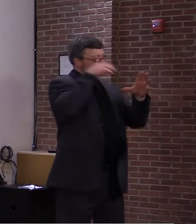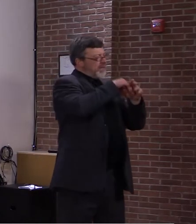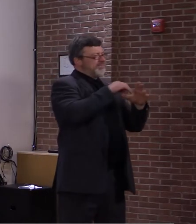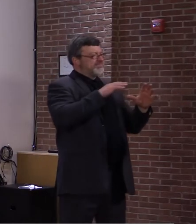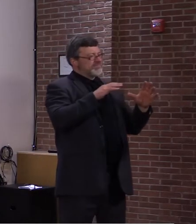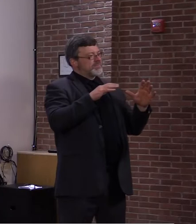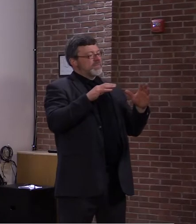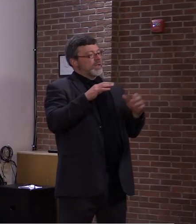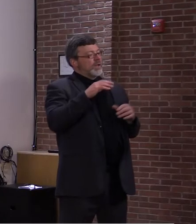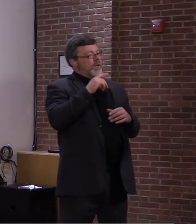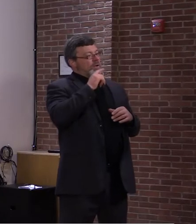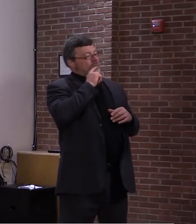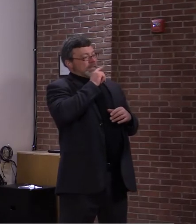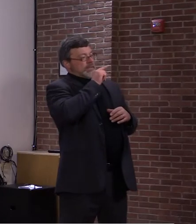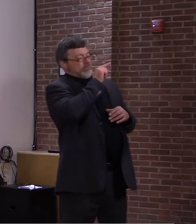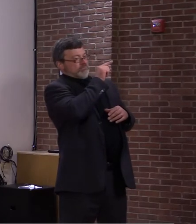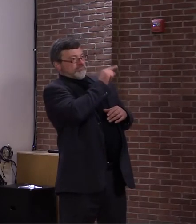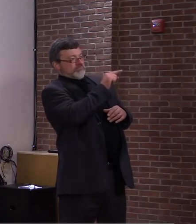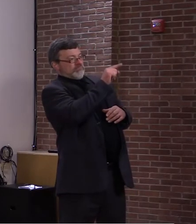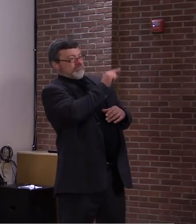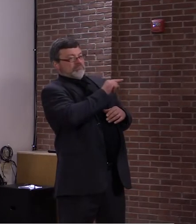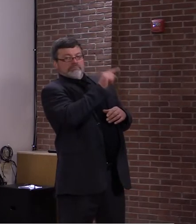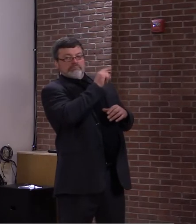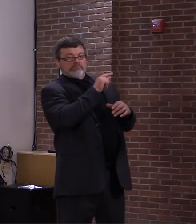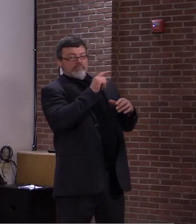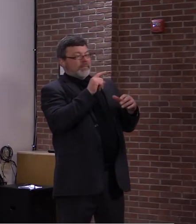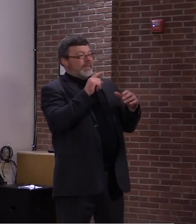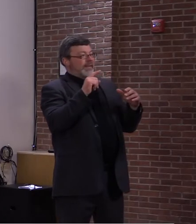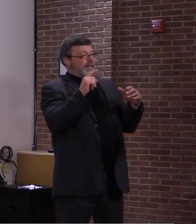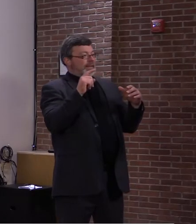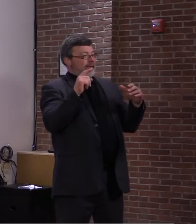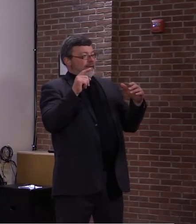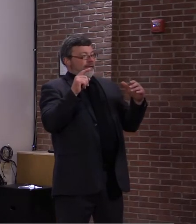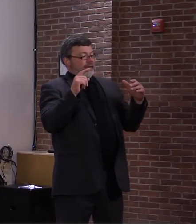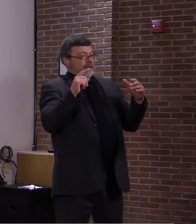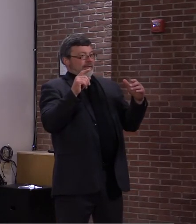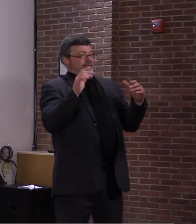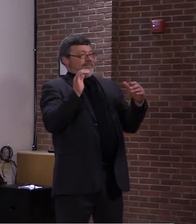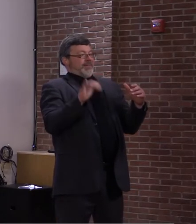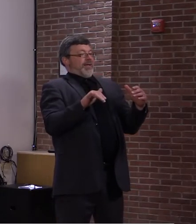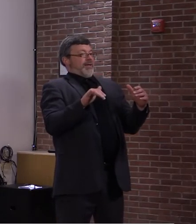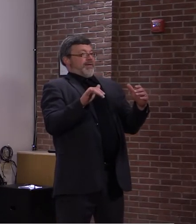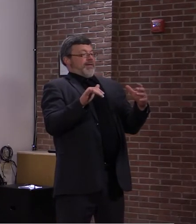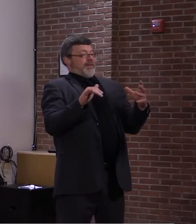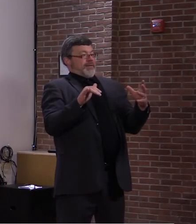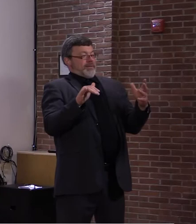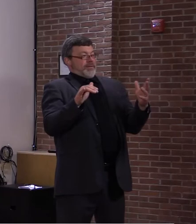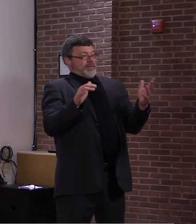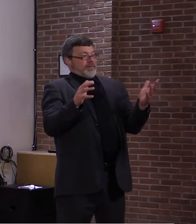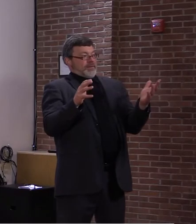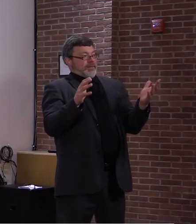most, I think, would agree that it's the most extreme